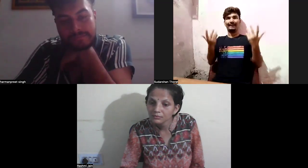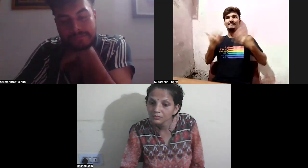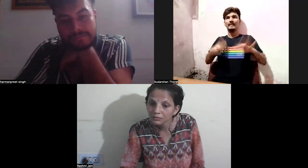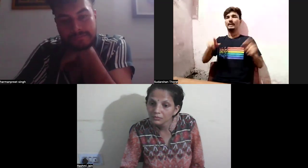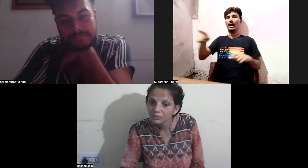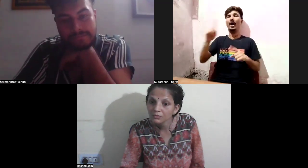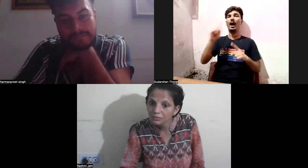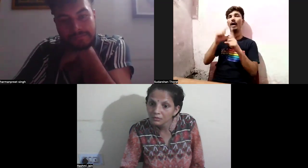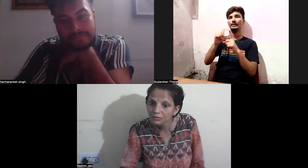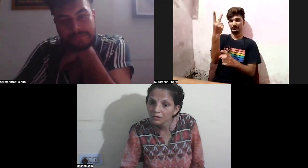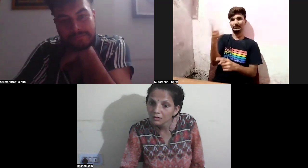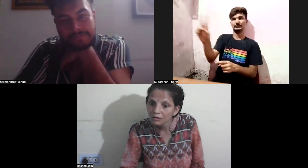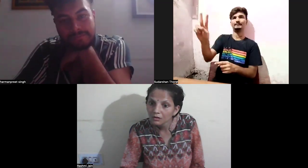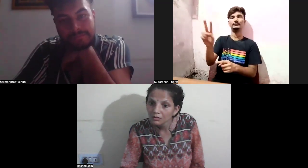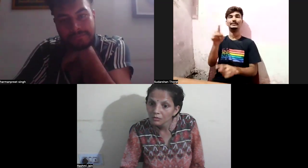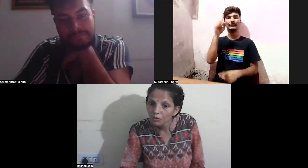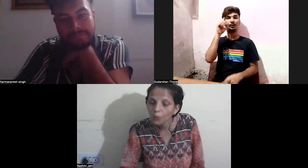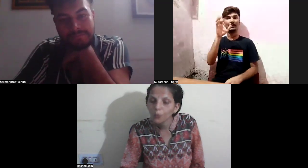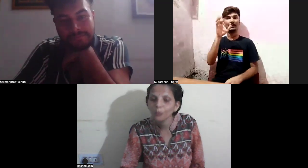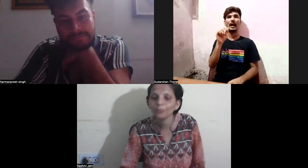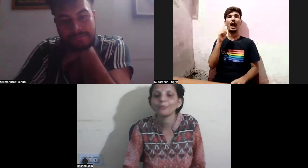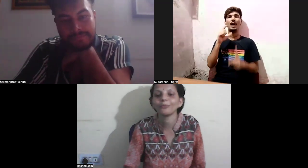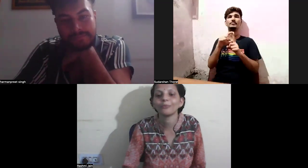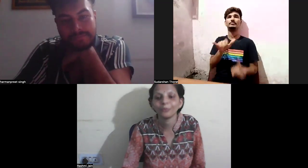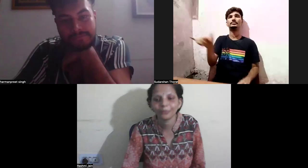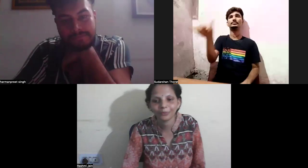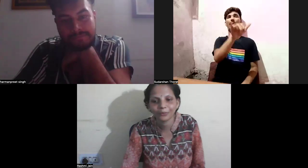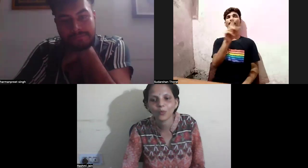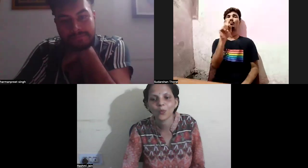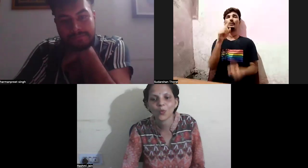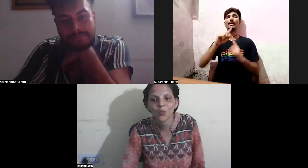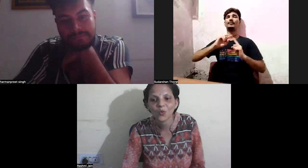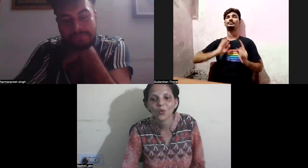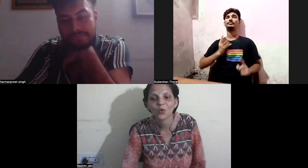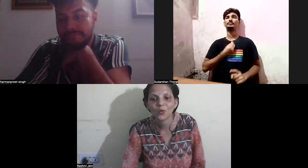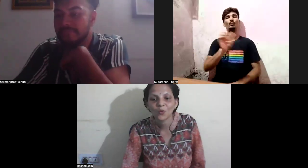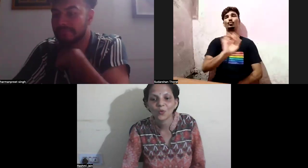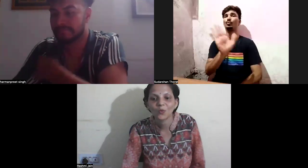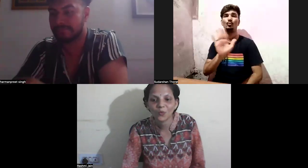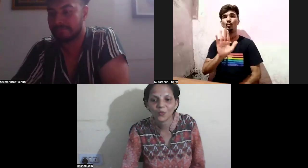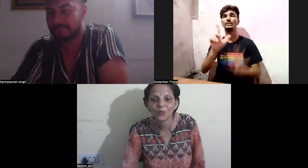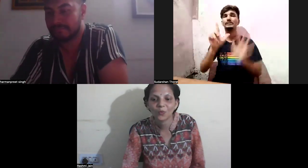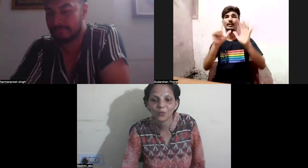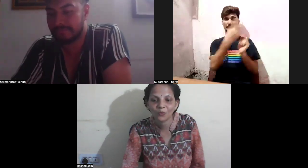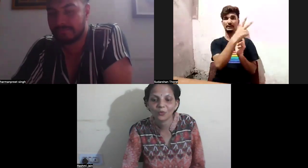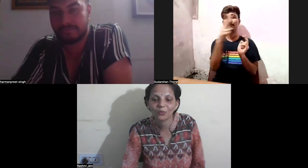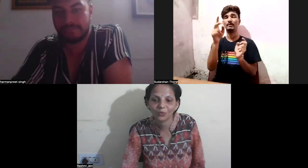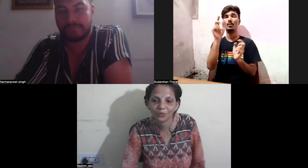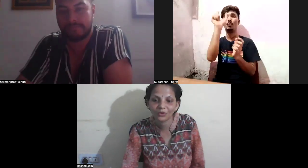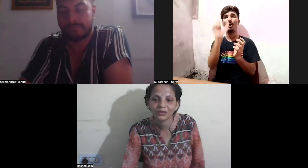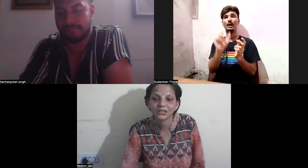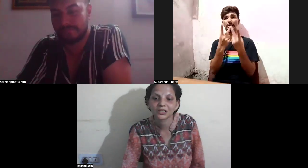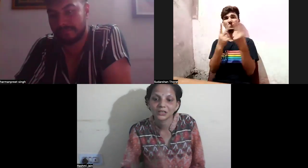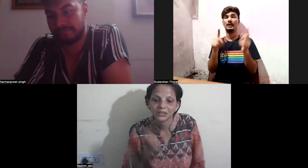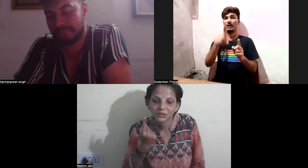their identity in a different way, and they sometimes the other people do it in a other manner. So, but